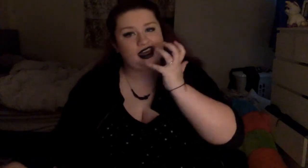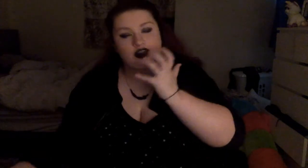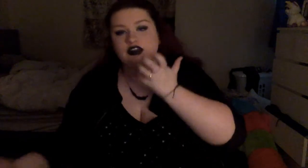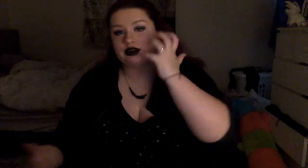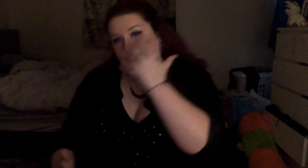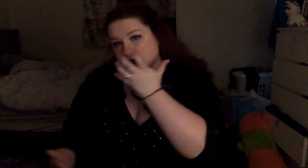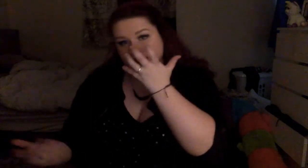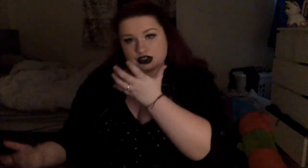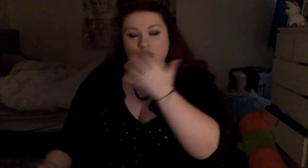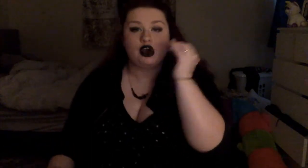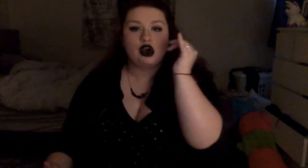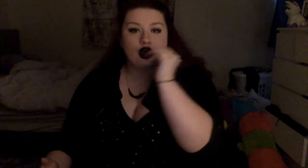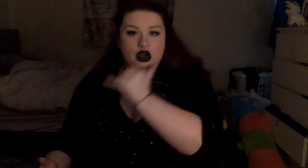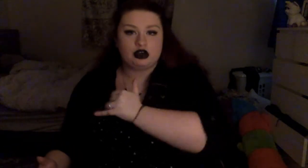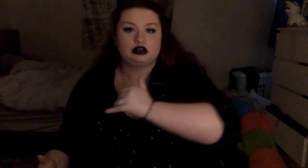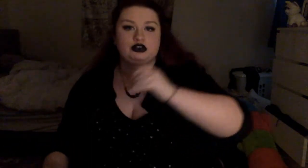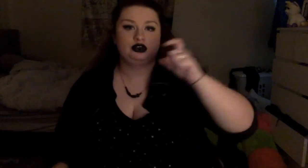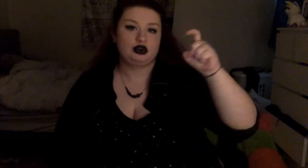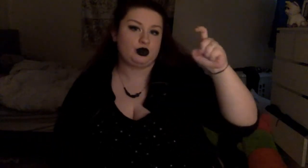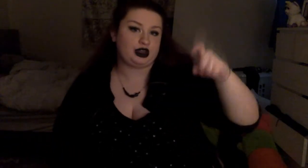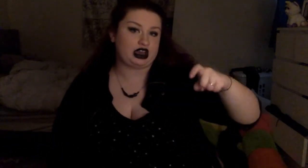You do it this way too. O, we gotta